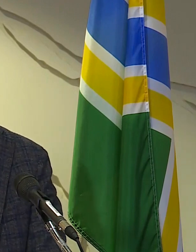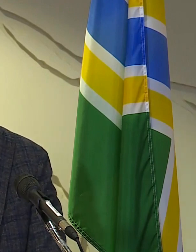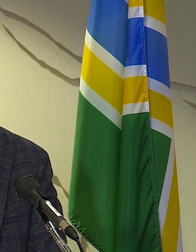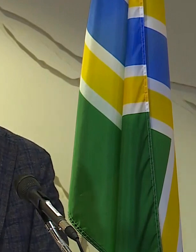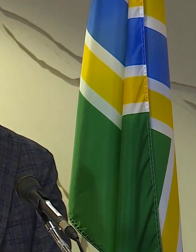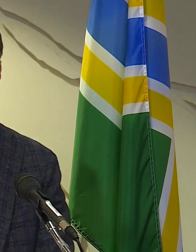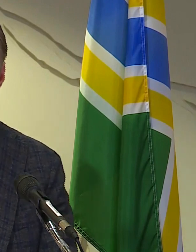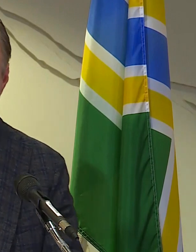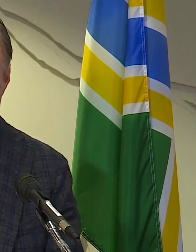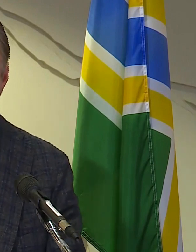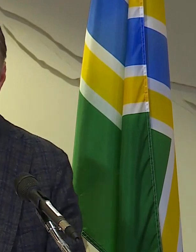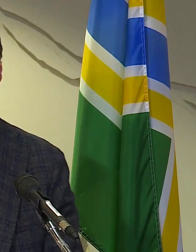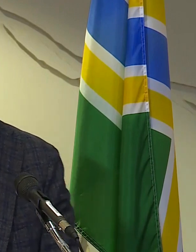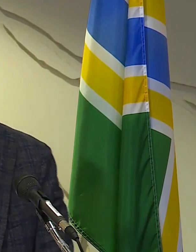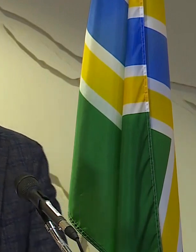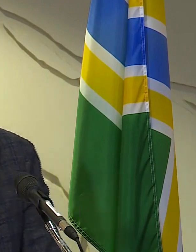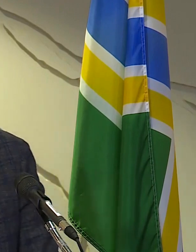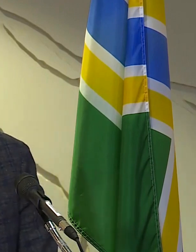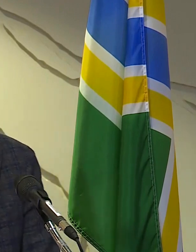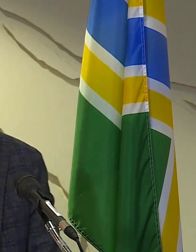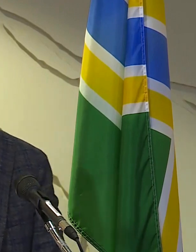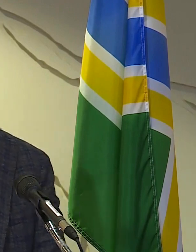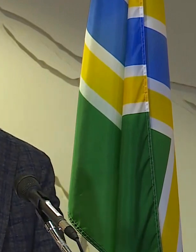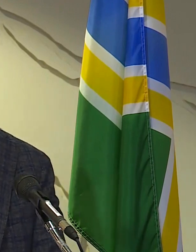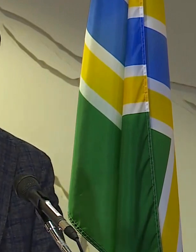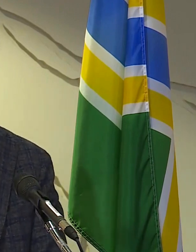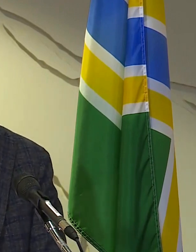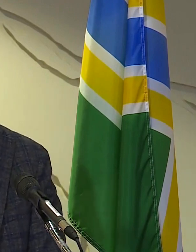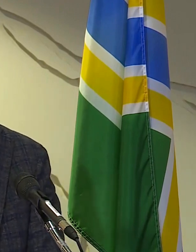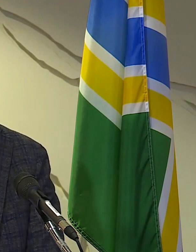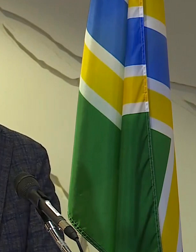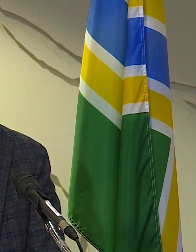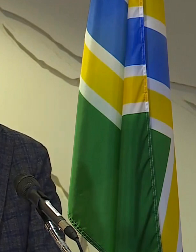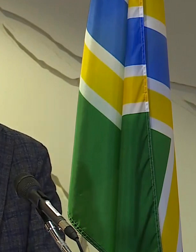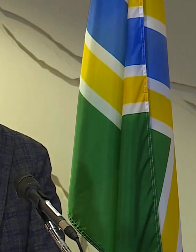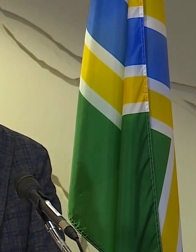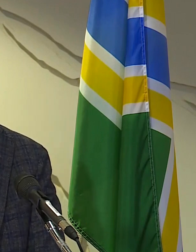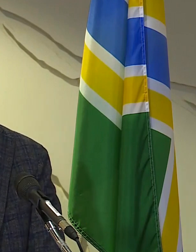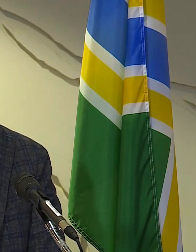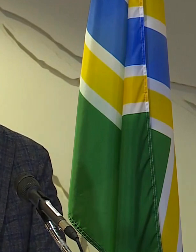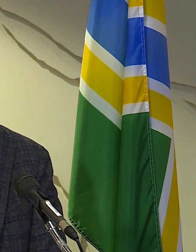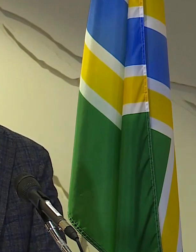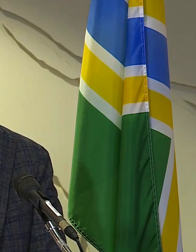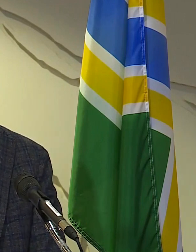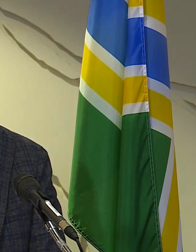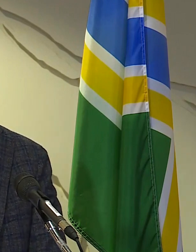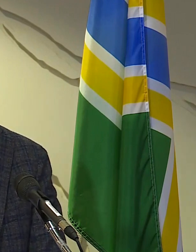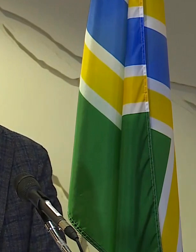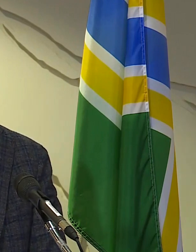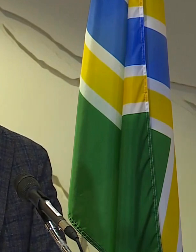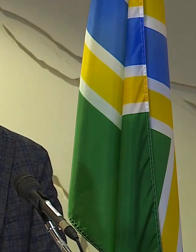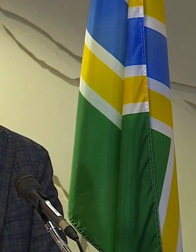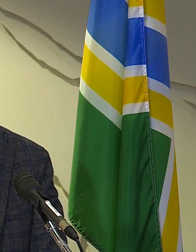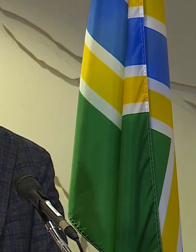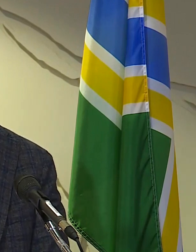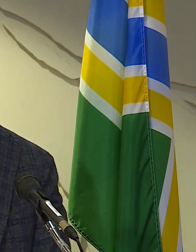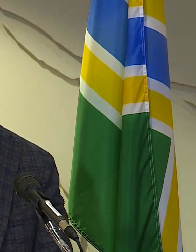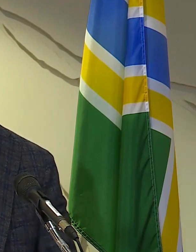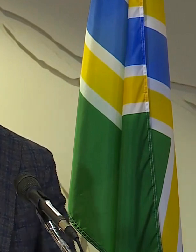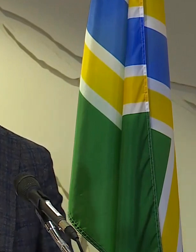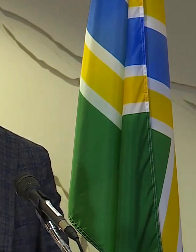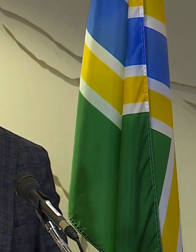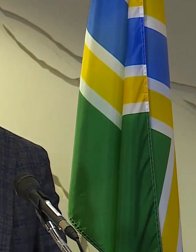leaders, our city leaders, and others who feel the deep pain by sharing that call and action and